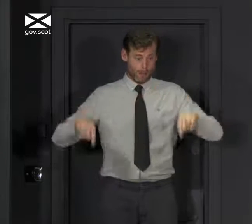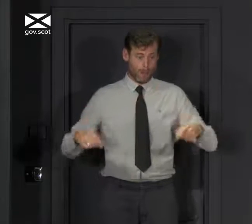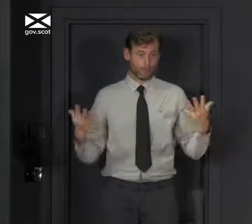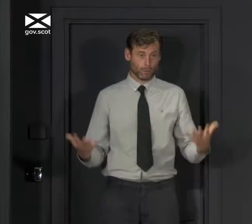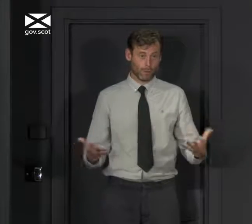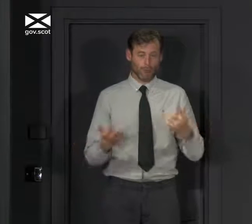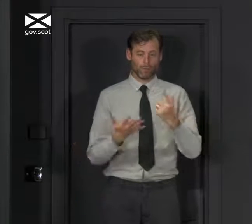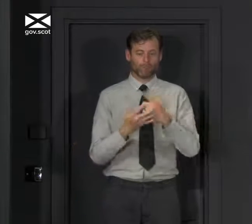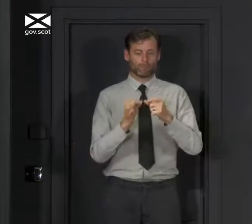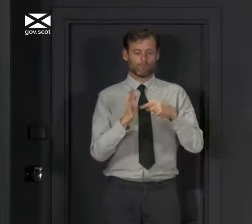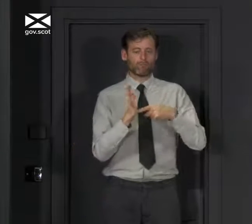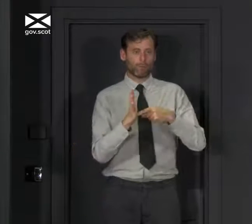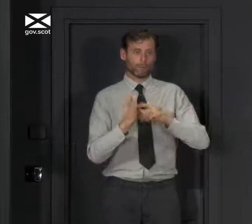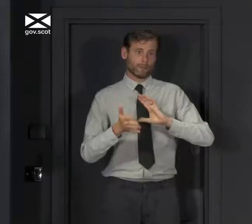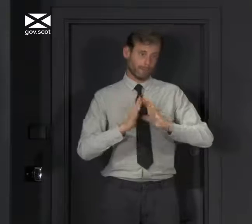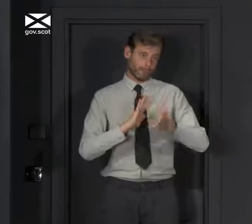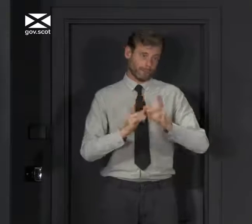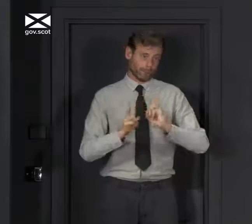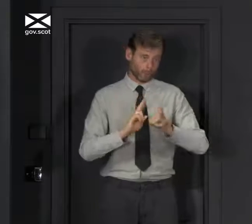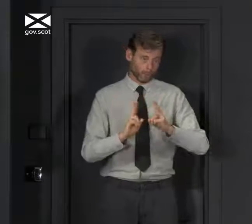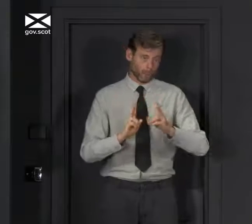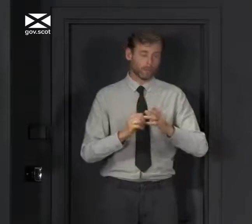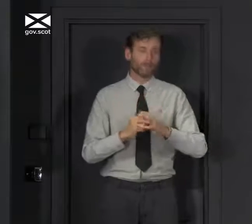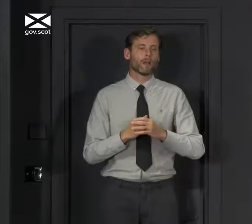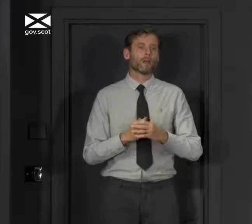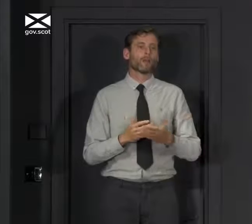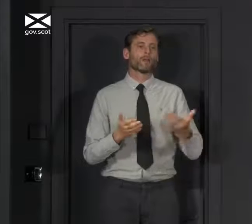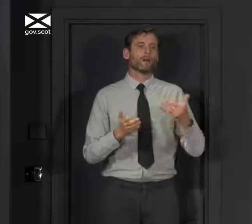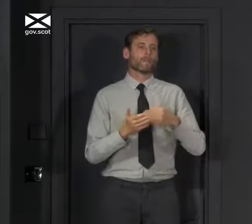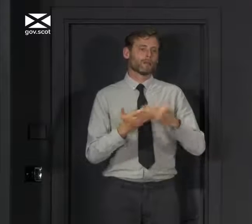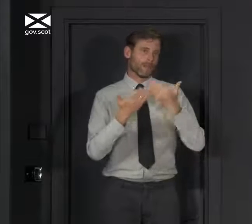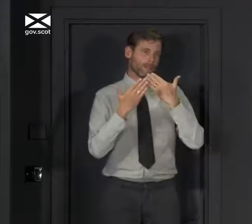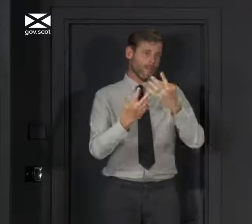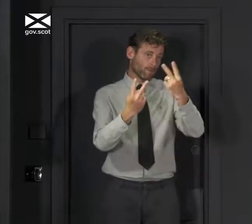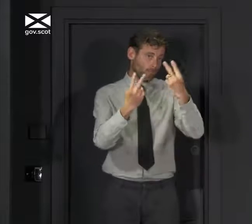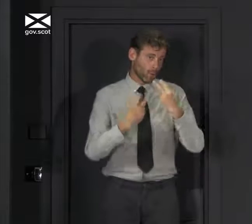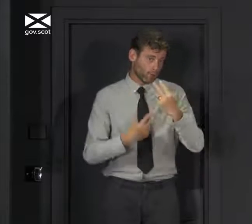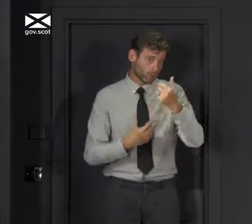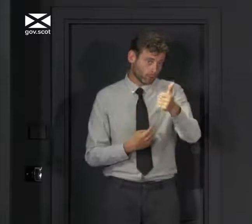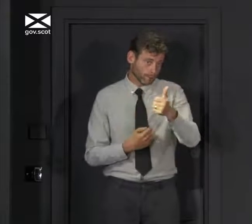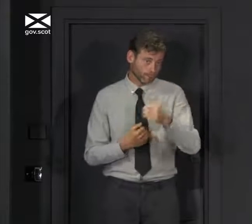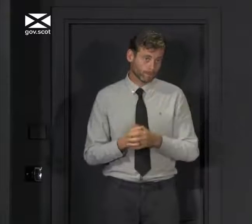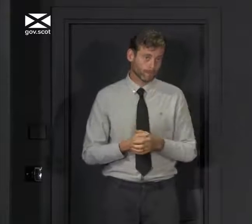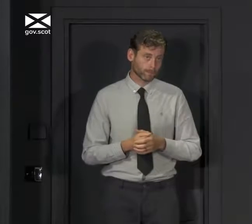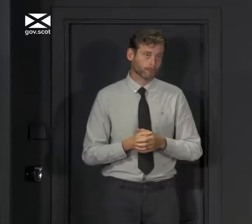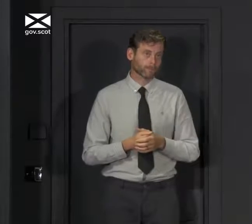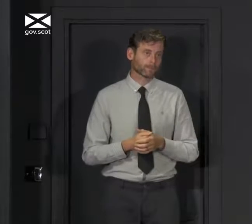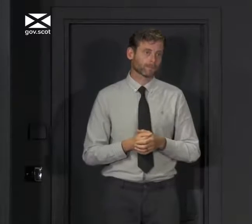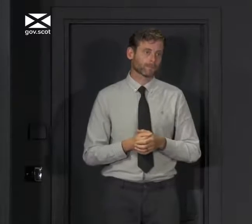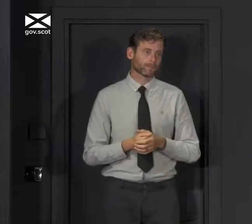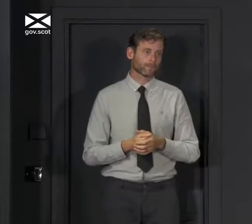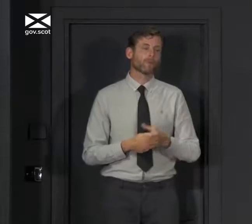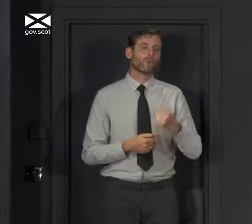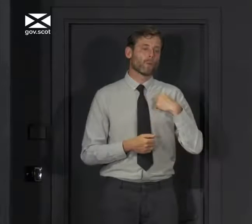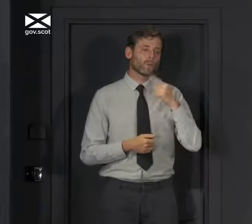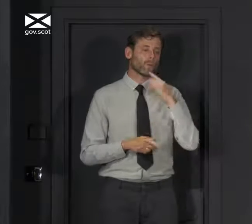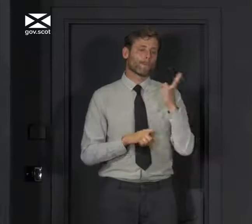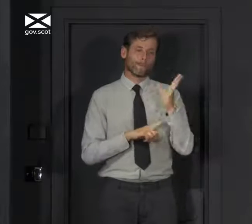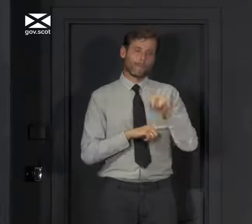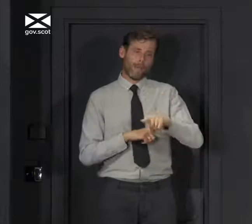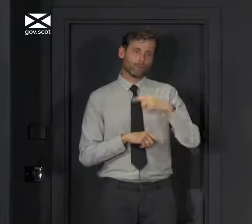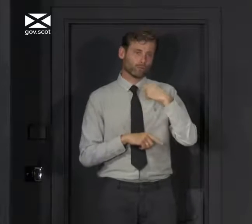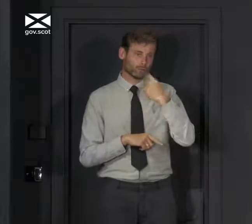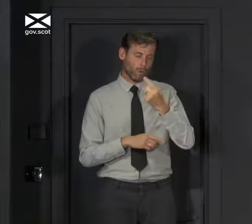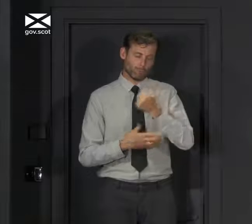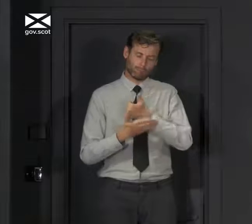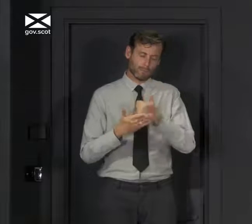today, Robert, who's our sign language interpreter, and all of you for taking the time to join this briefing. We'll be back tomorrow